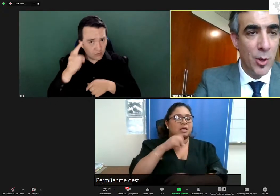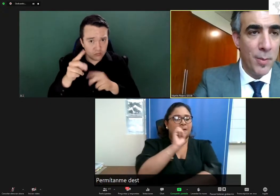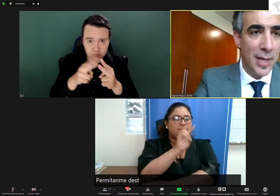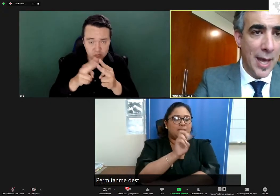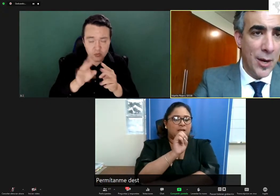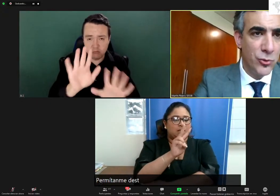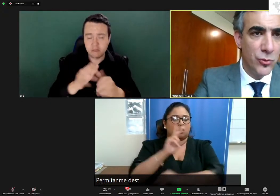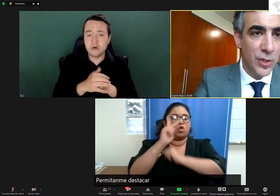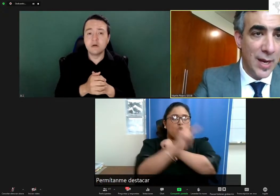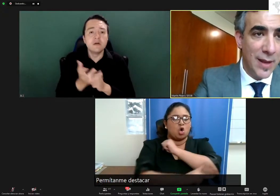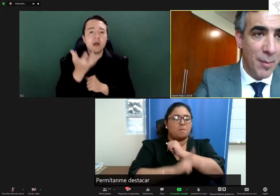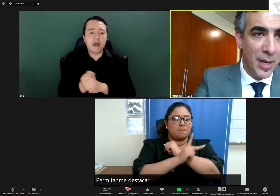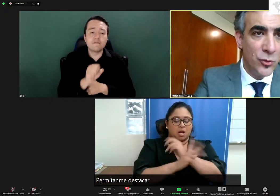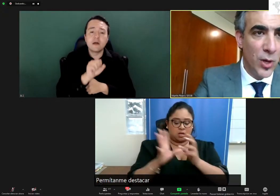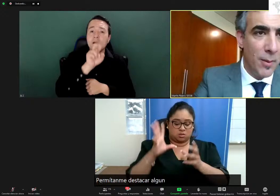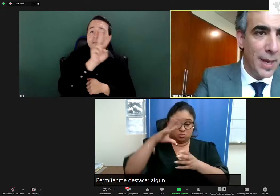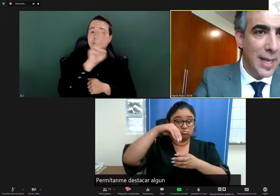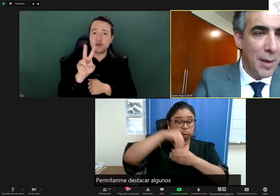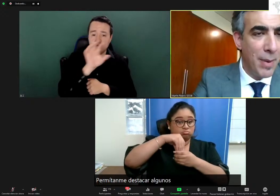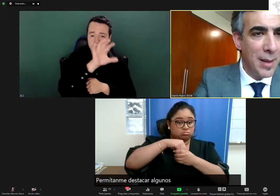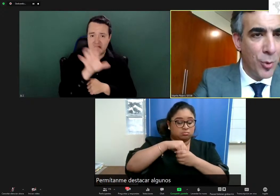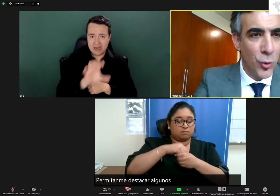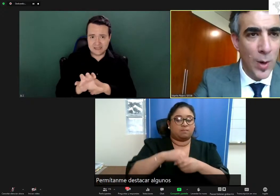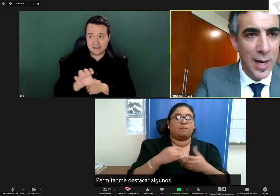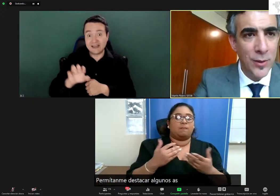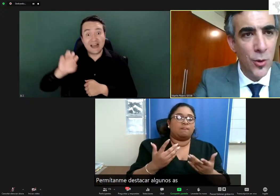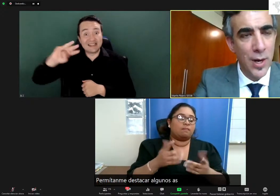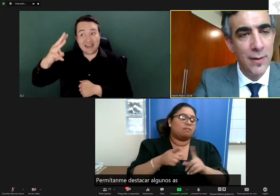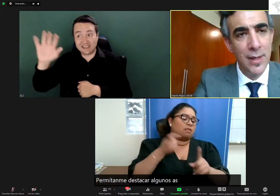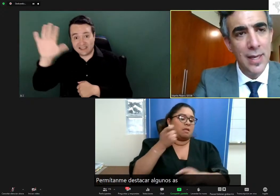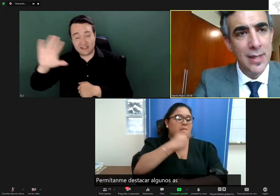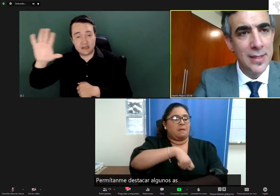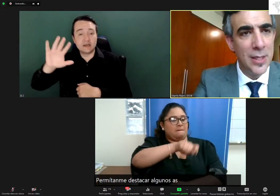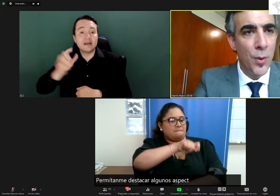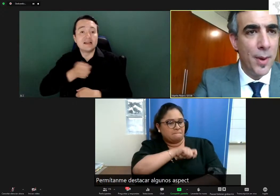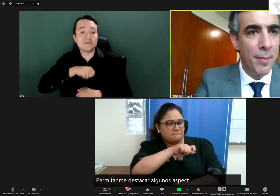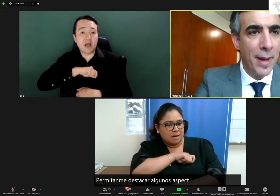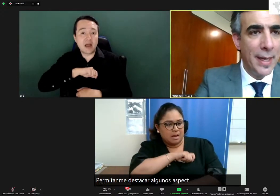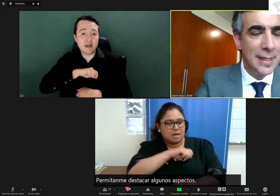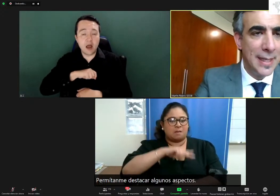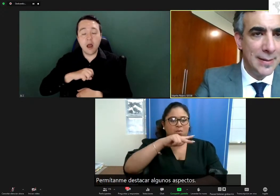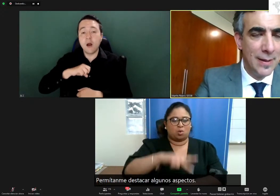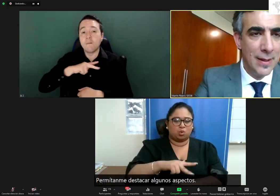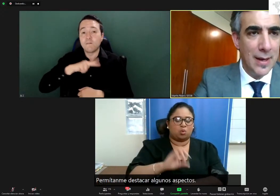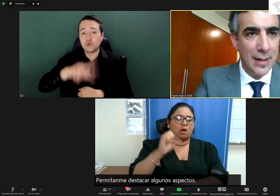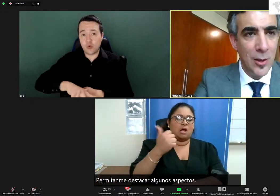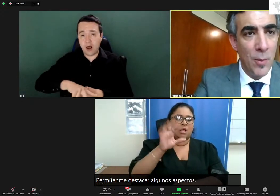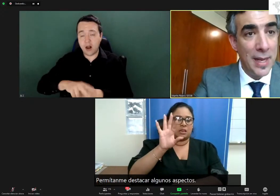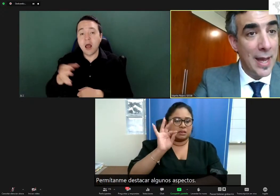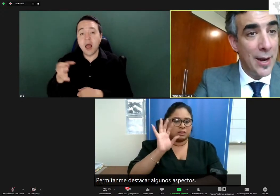groups 22 above american countries three from their work peninsula